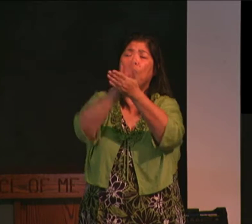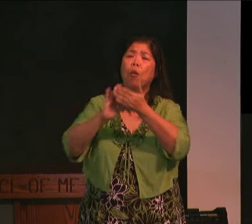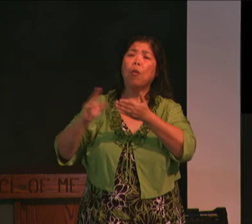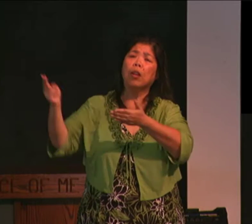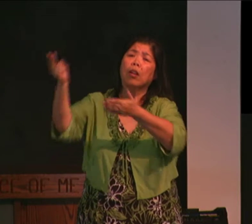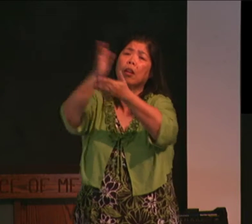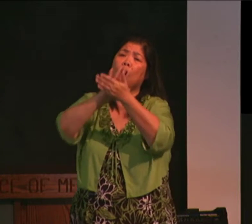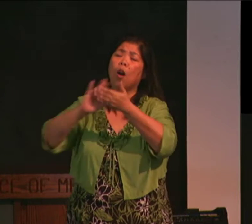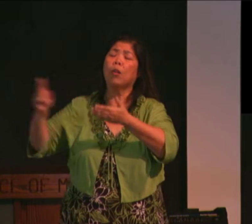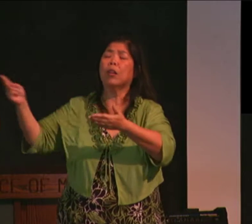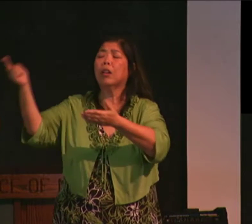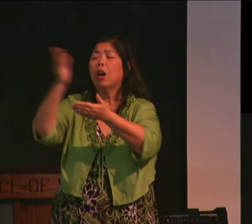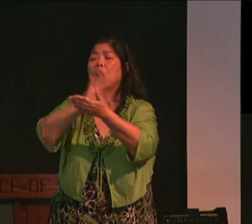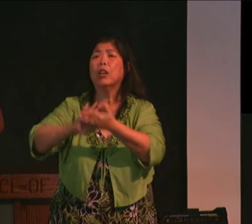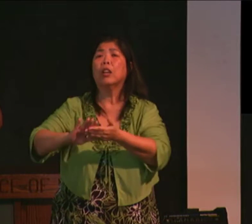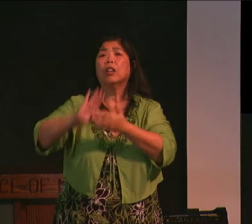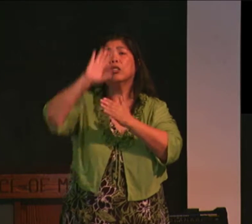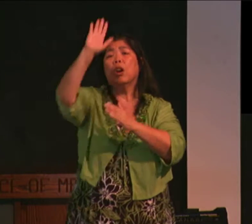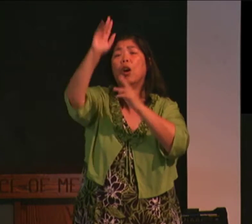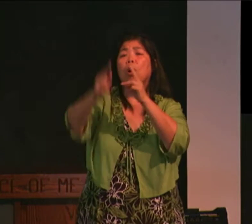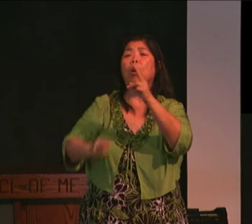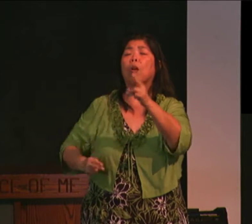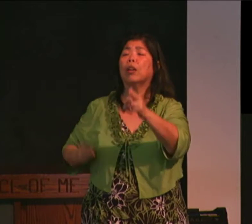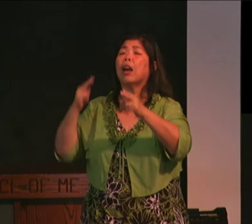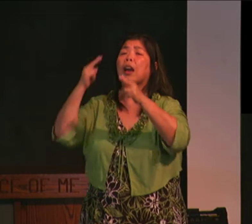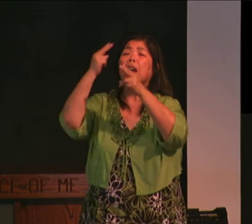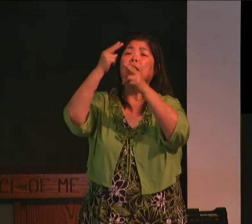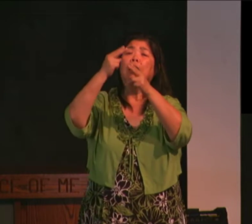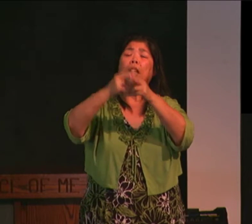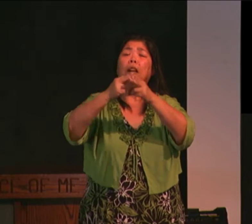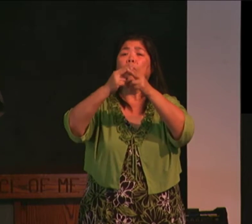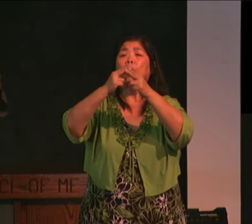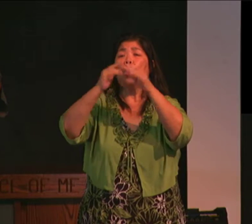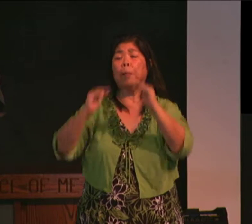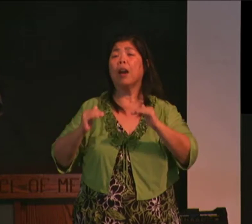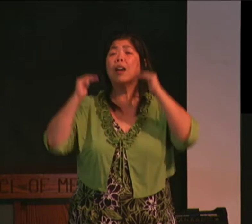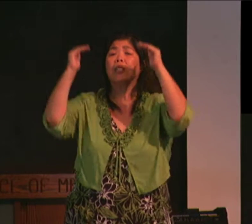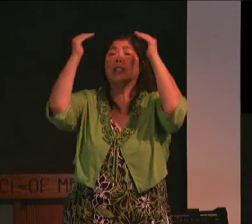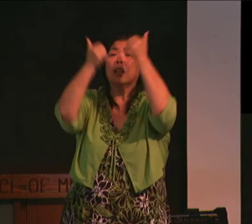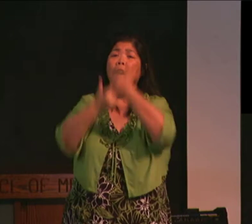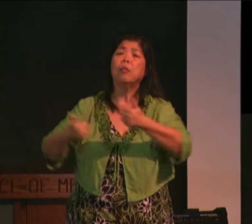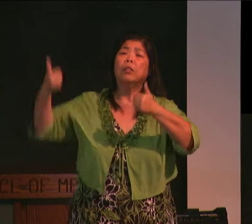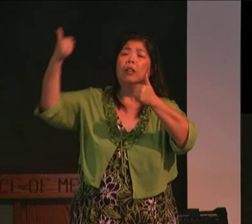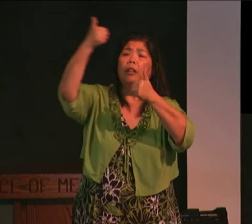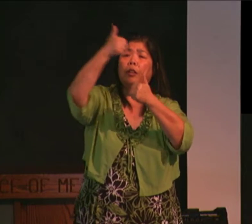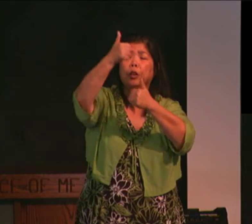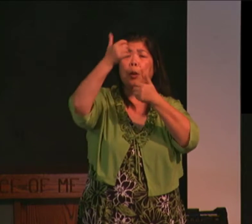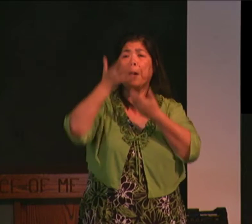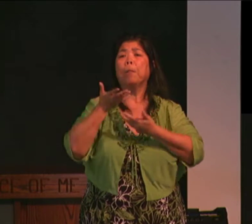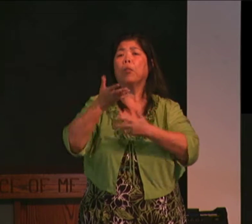Holy, holy, holy is your name, exalted above